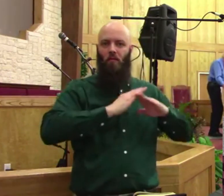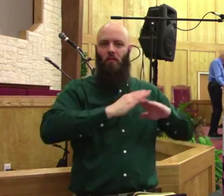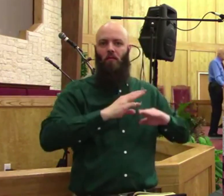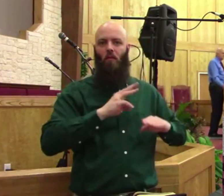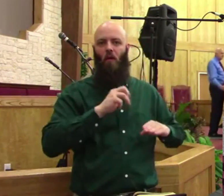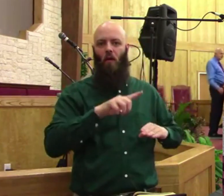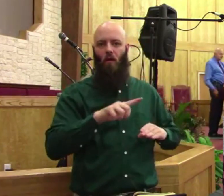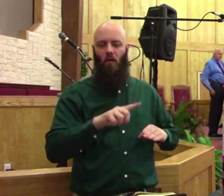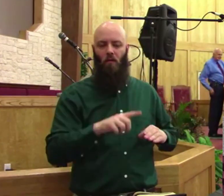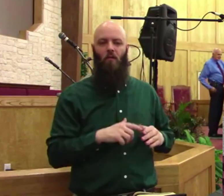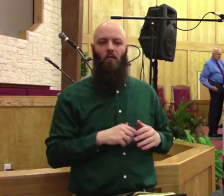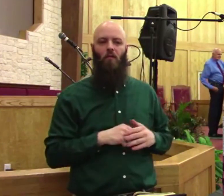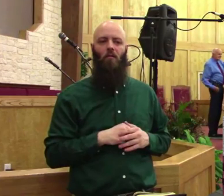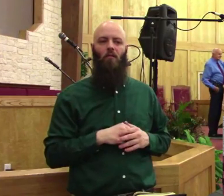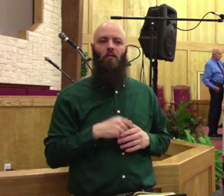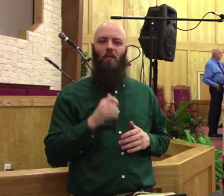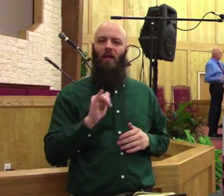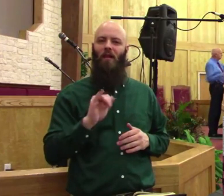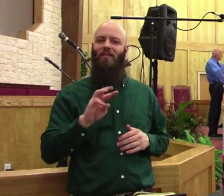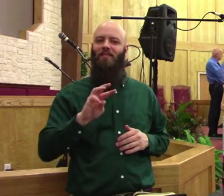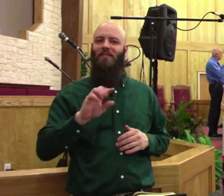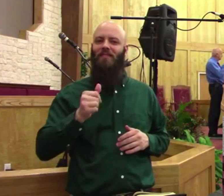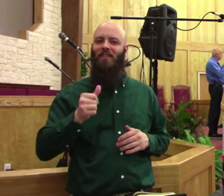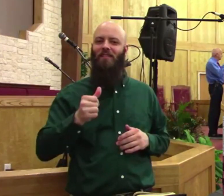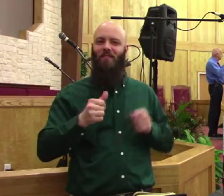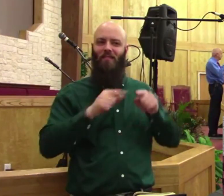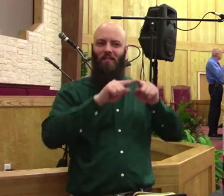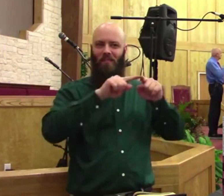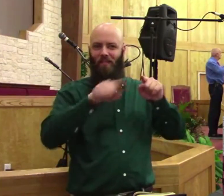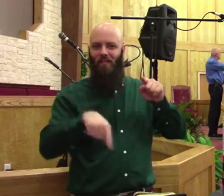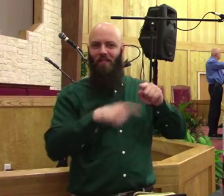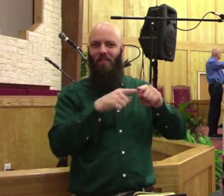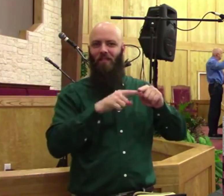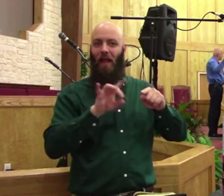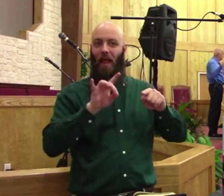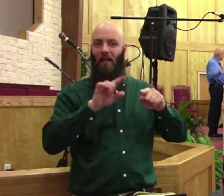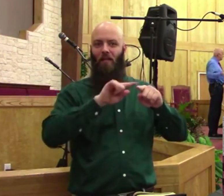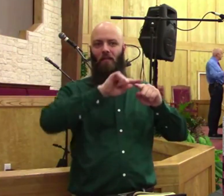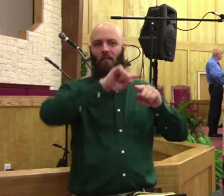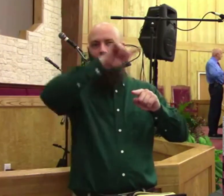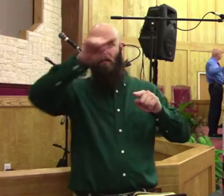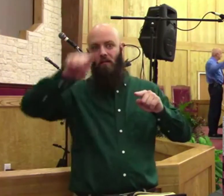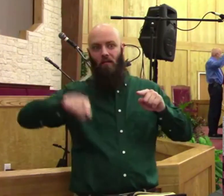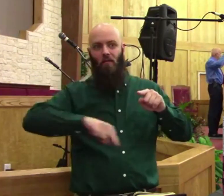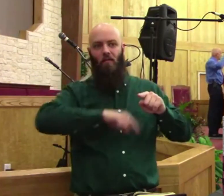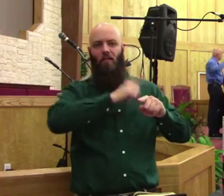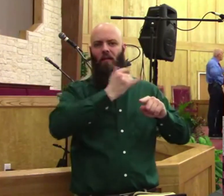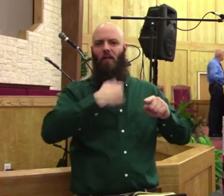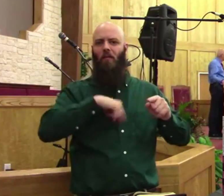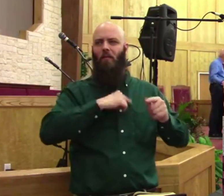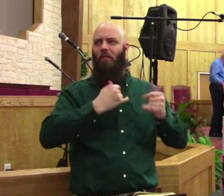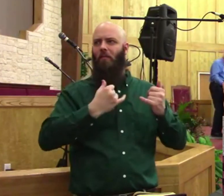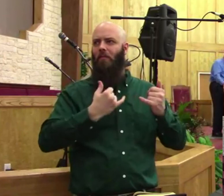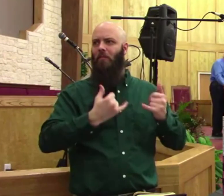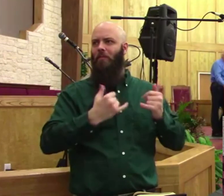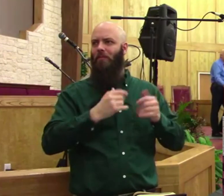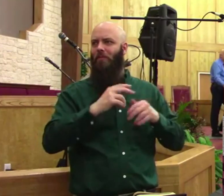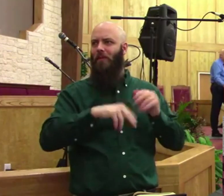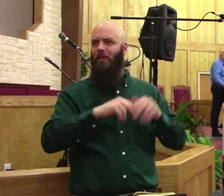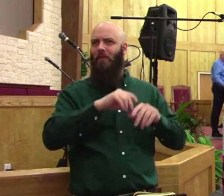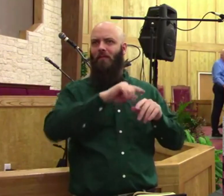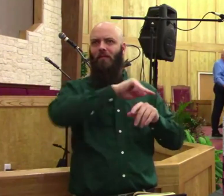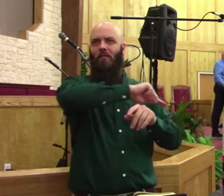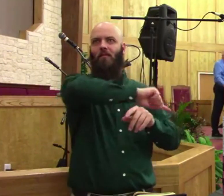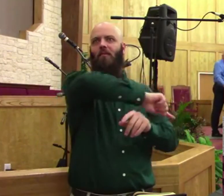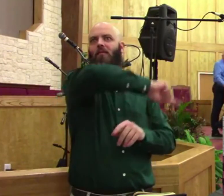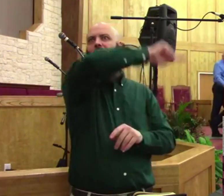Kind of like we have 610, right? And then Beltway 8, and now we're building that Grand Parkway 99, whatever.